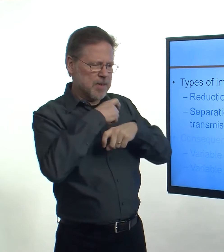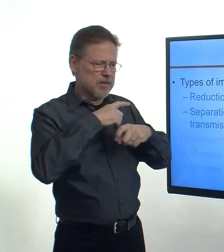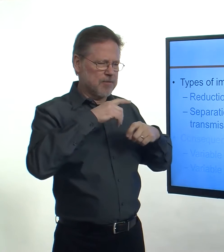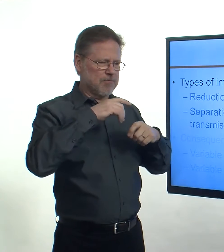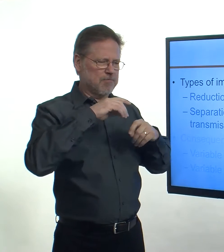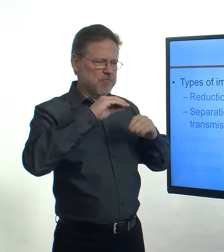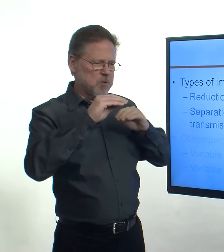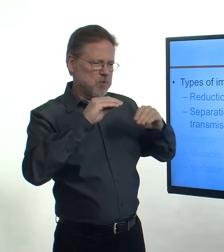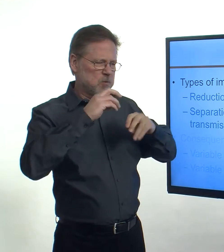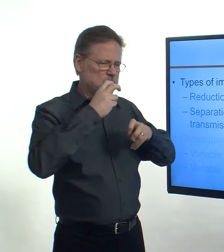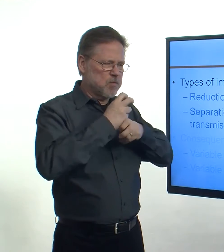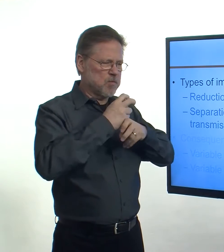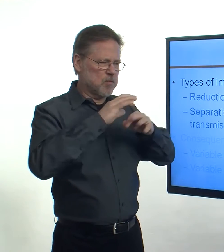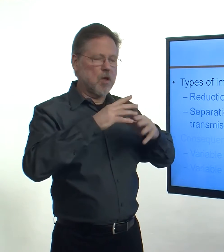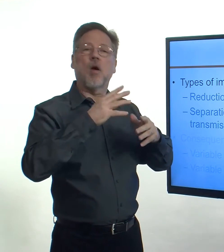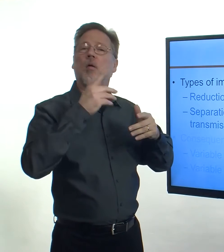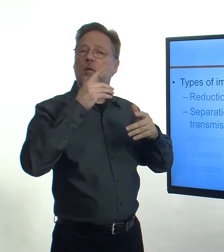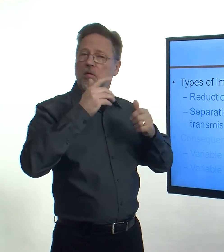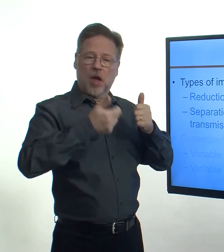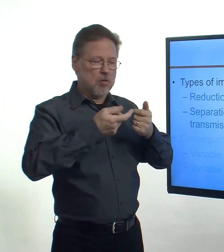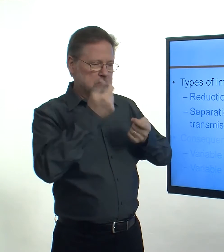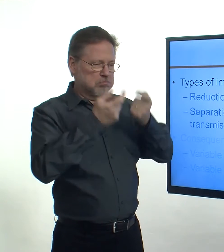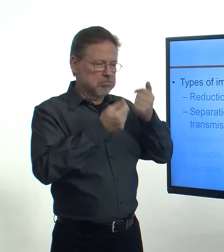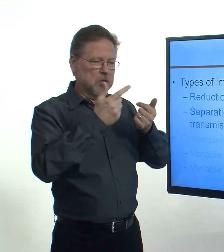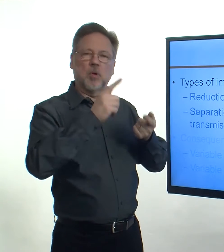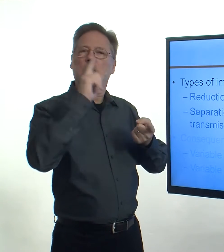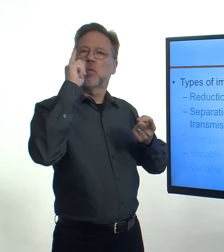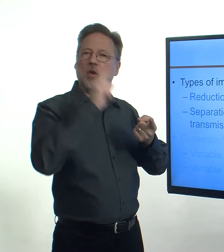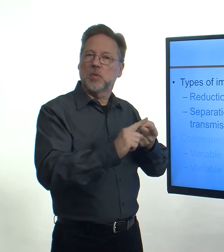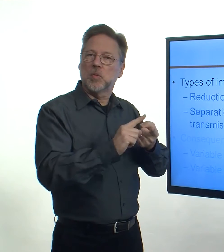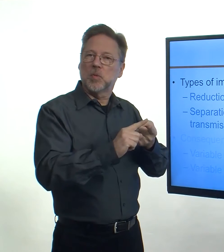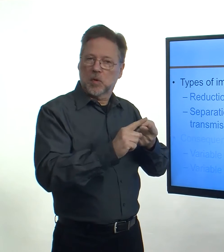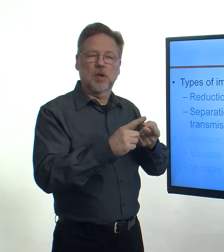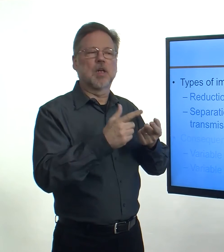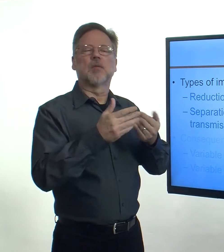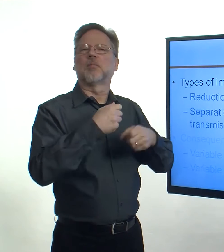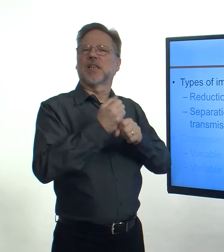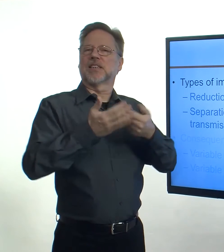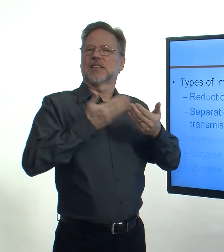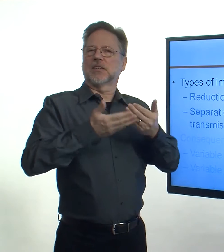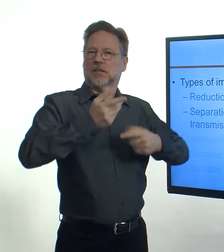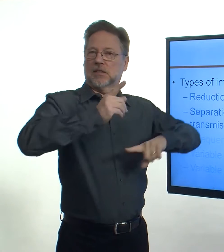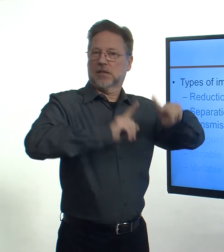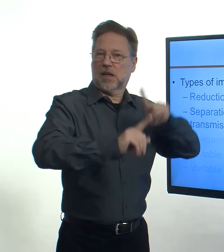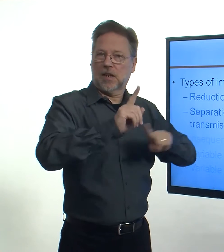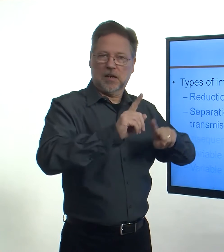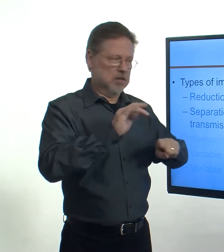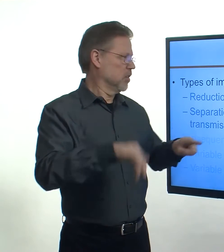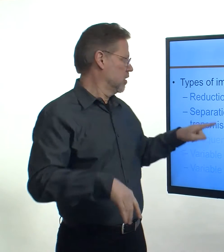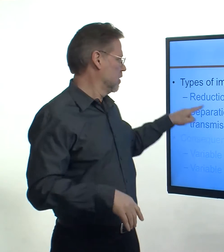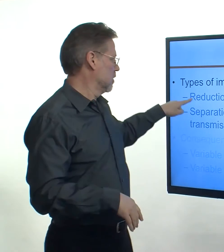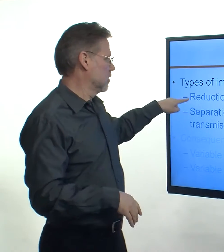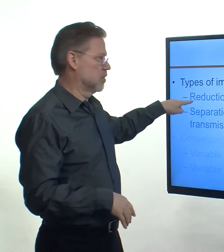a complex movement that is difficult to produce is selectively reduced to make it easier to produce. That's one